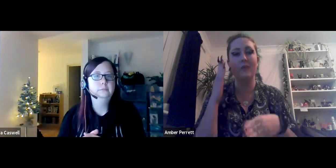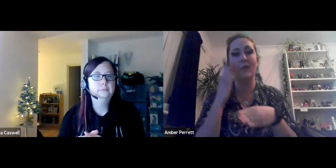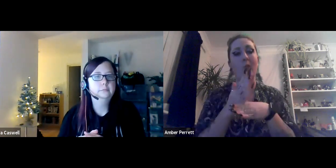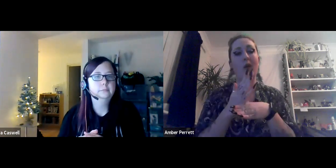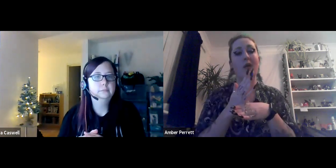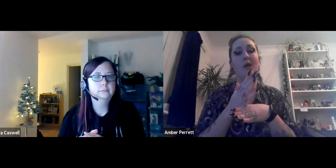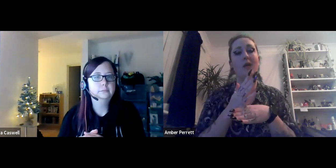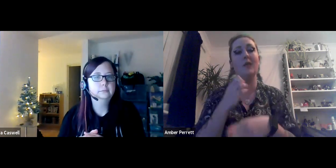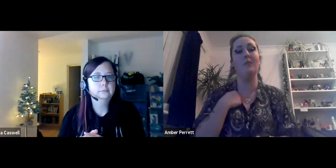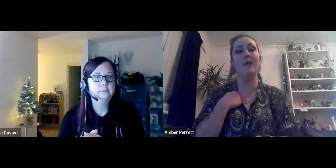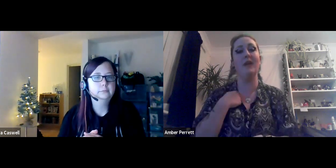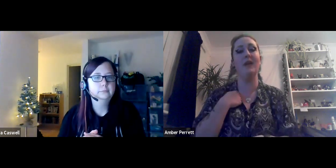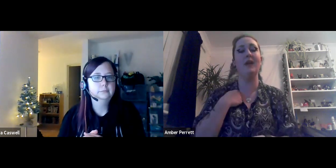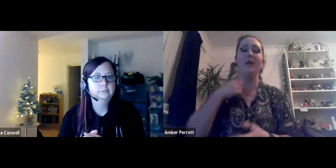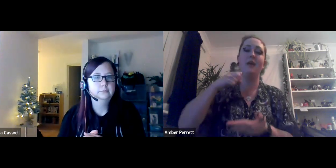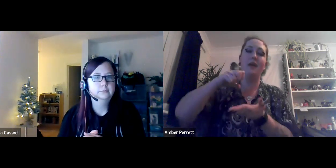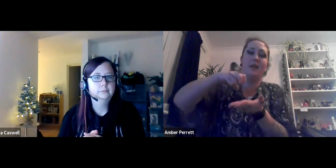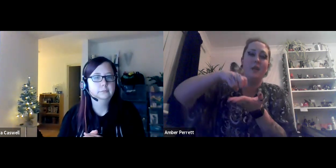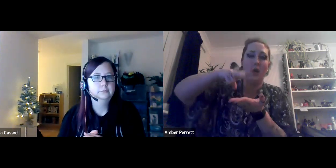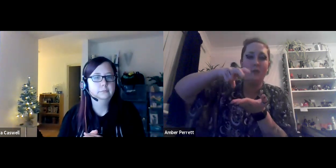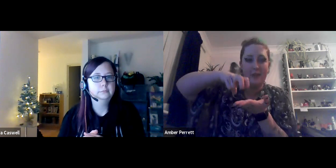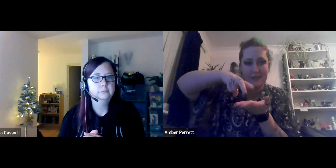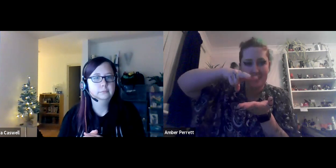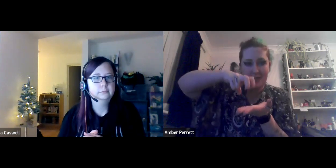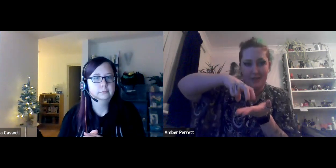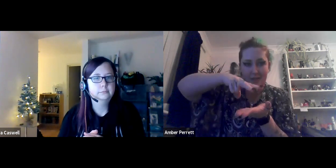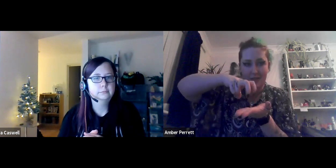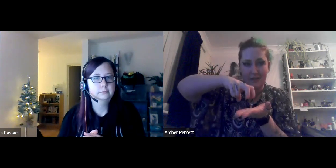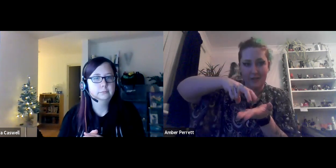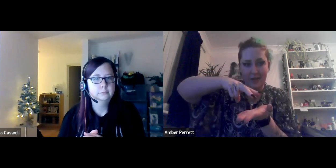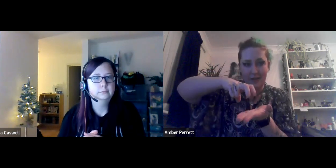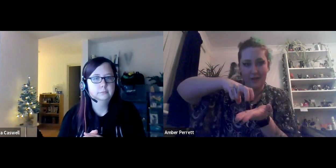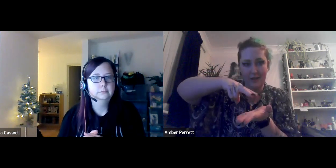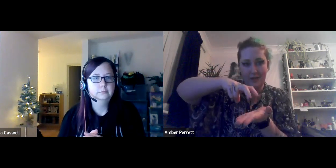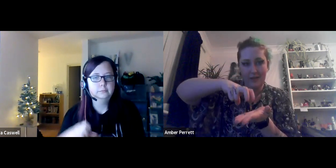So work, me, and then office is that.